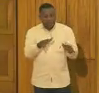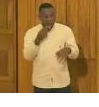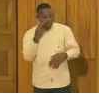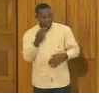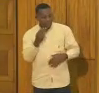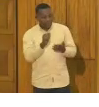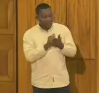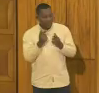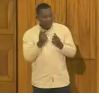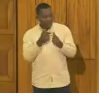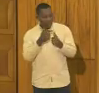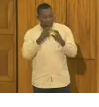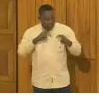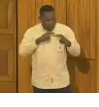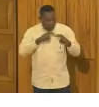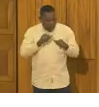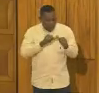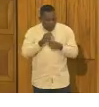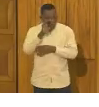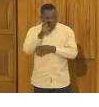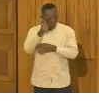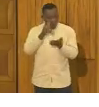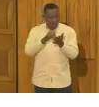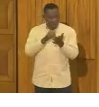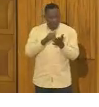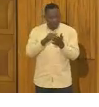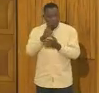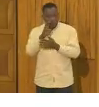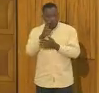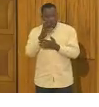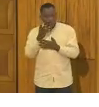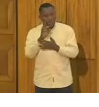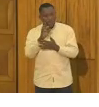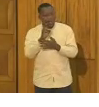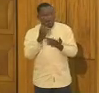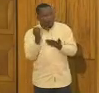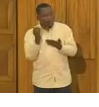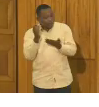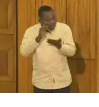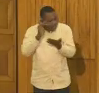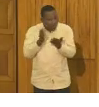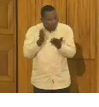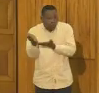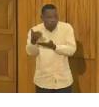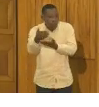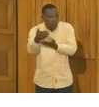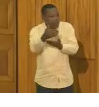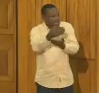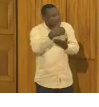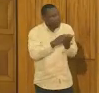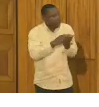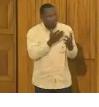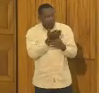search, about 1,228 studies we collected from different databases, and through our inclusion